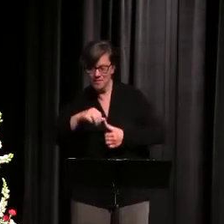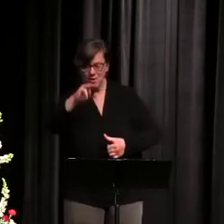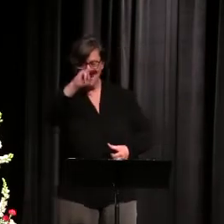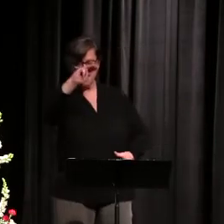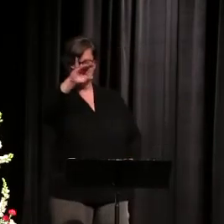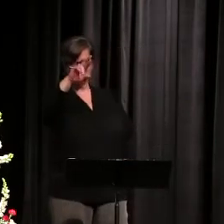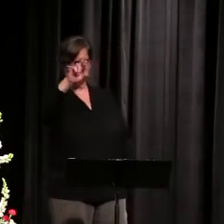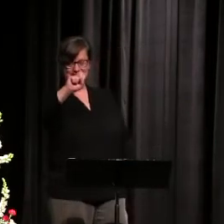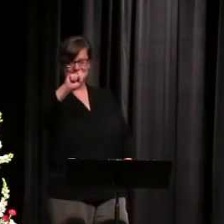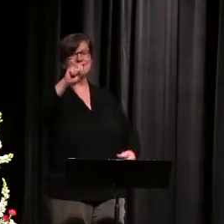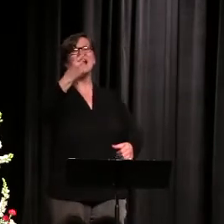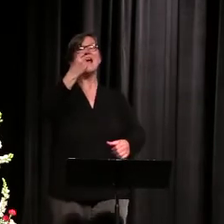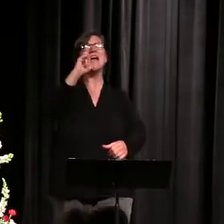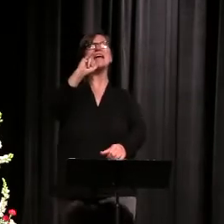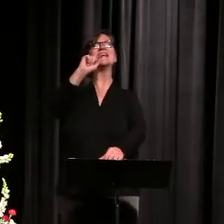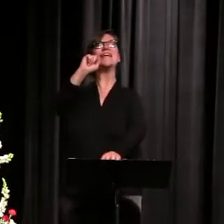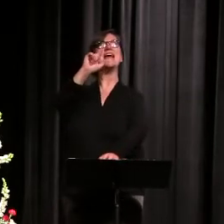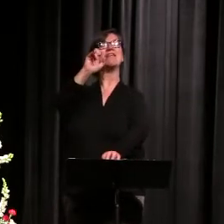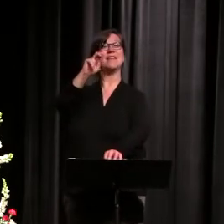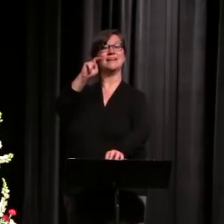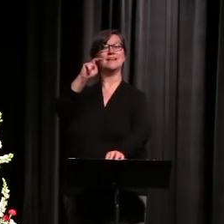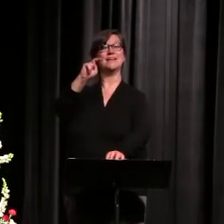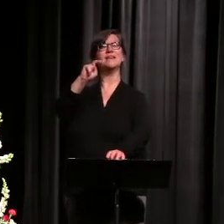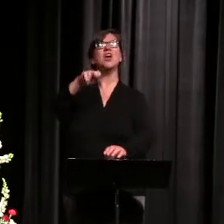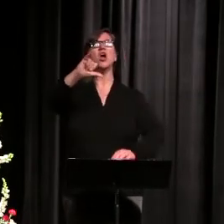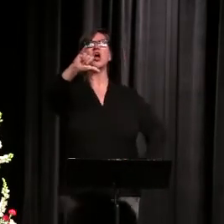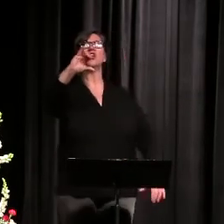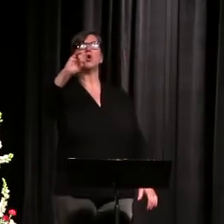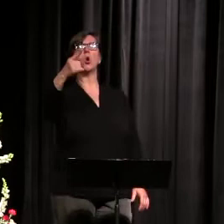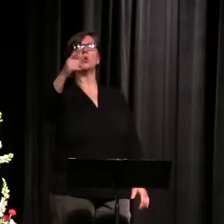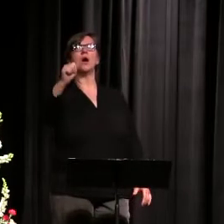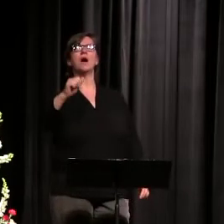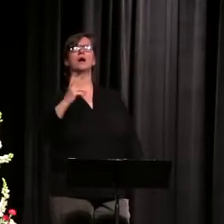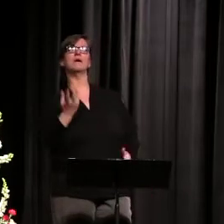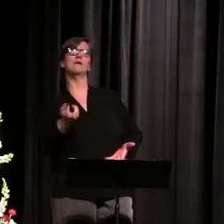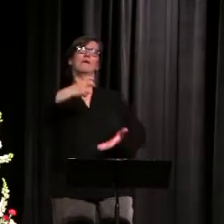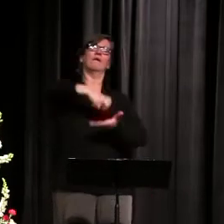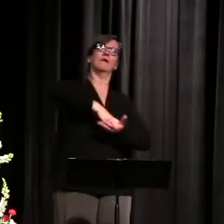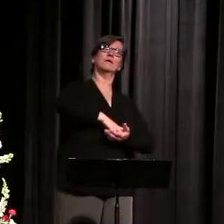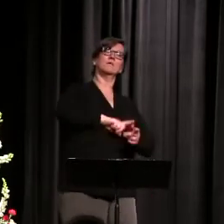class countless times to ask and scream in questions, and she went above and beyond to help you.